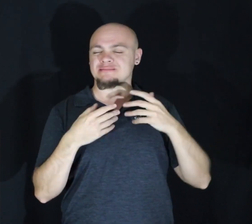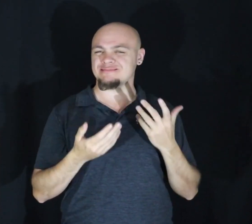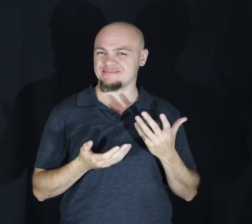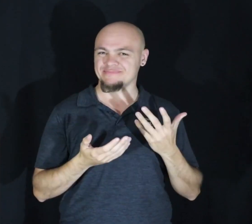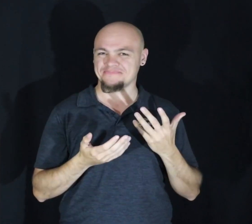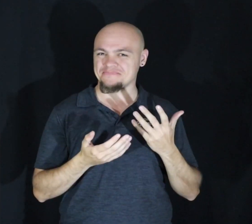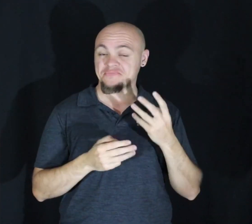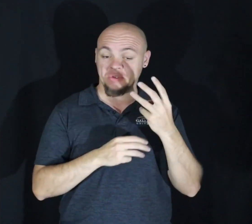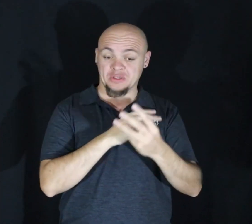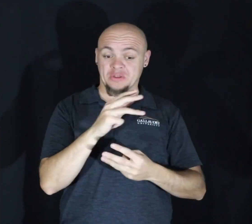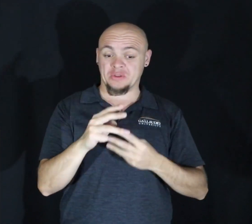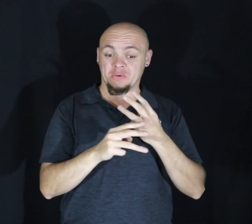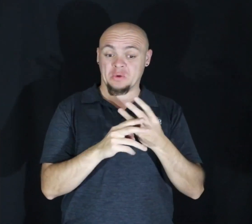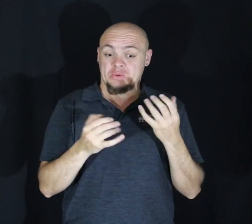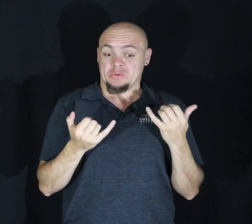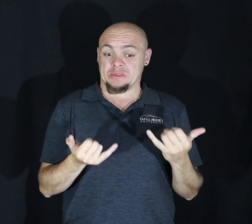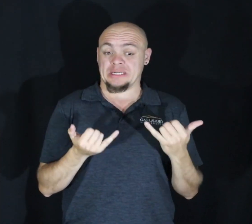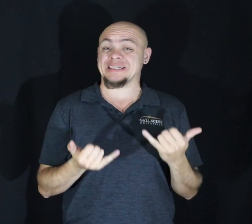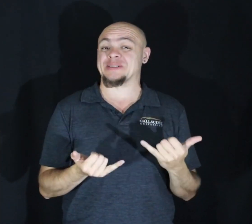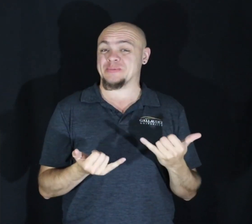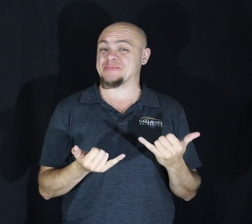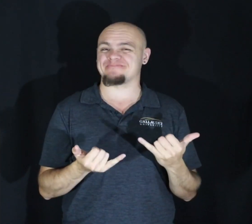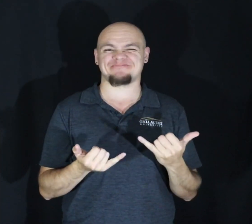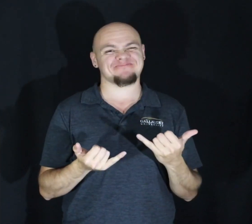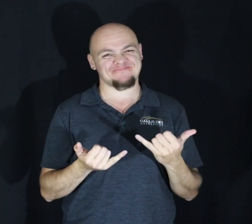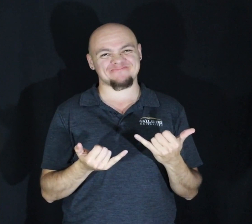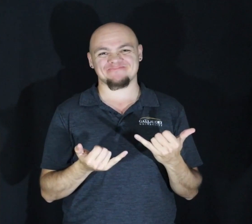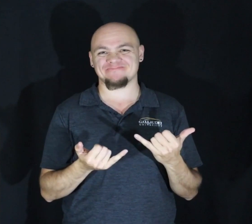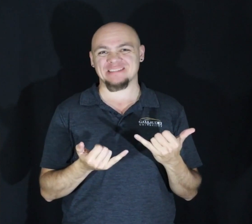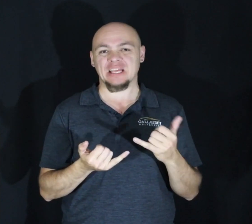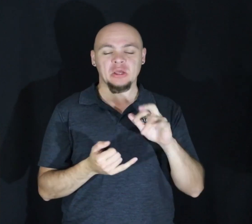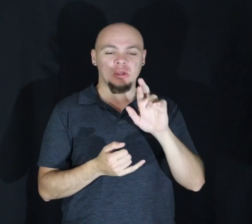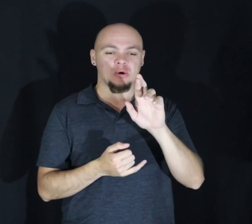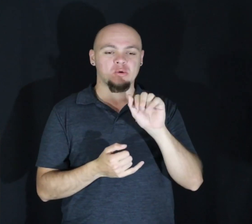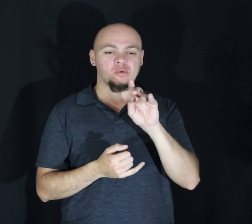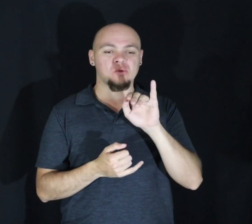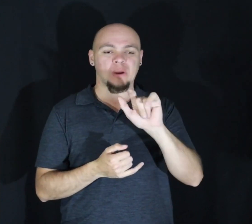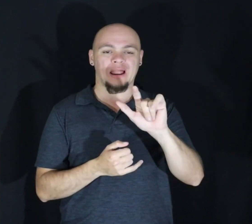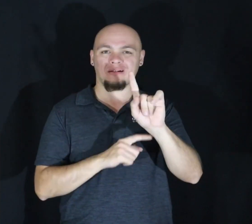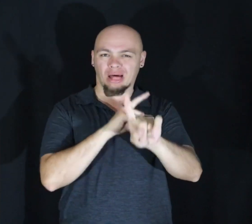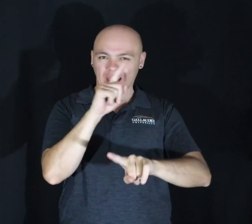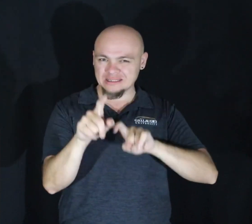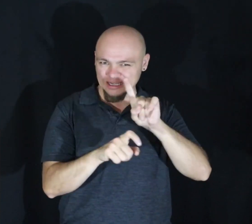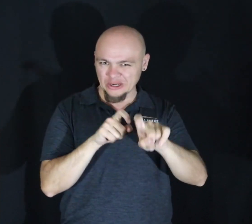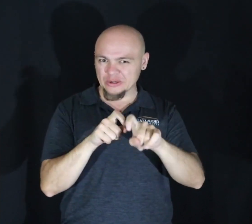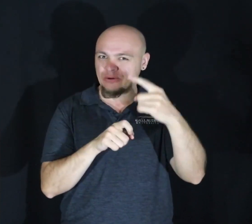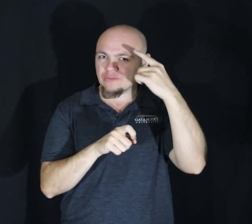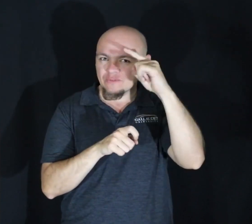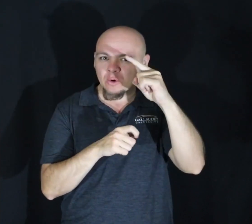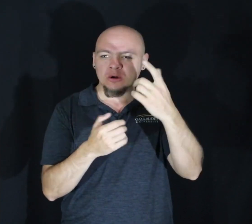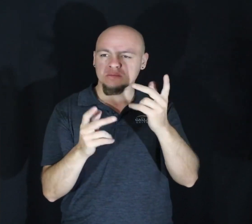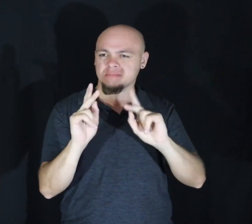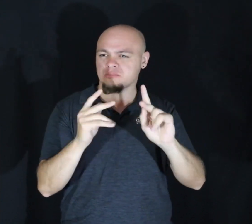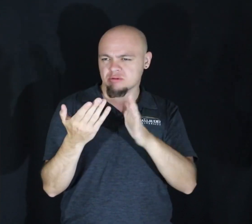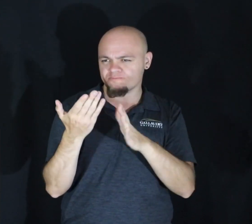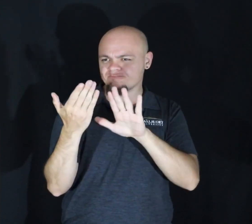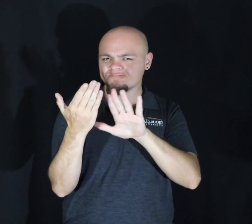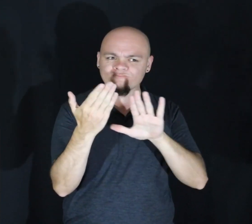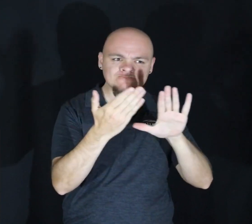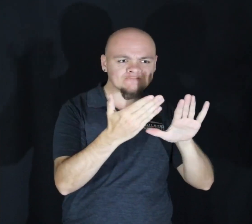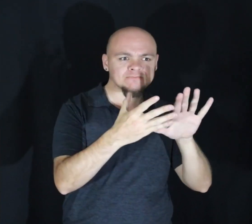In the world that we live in, we really want to use radical interrogation as a strategy to help us connect with one